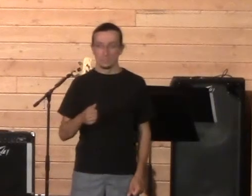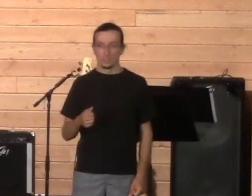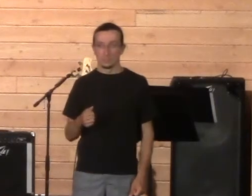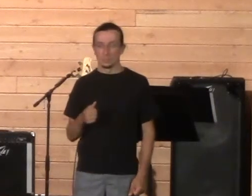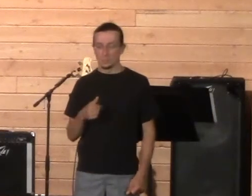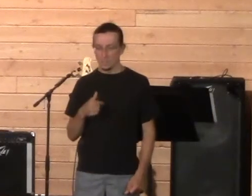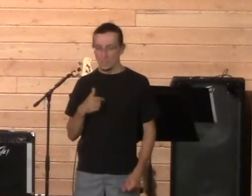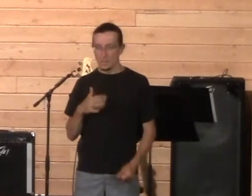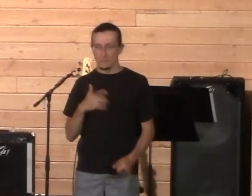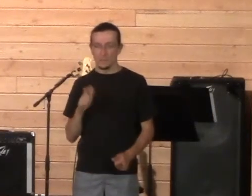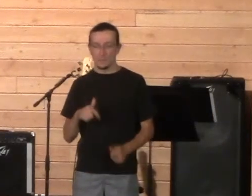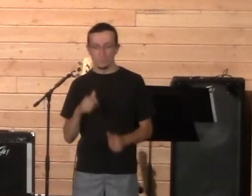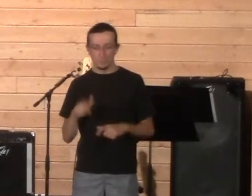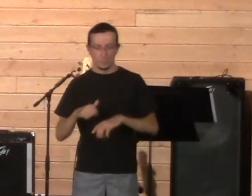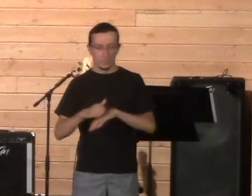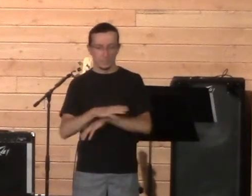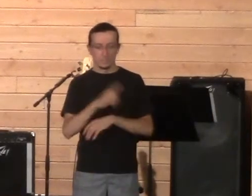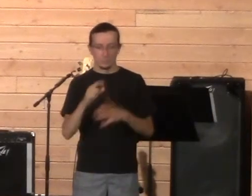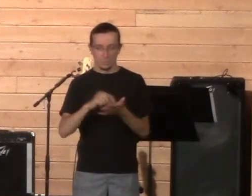you this scripture.